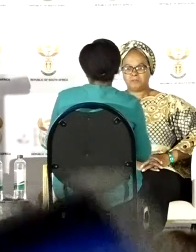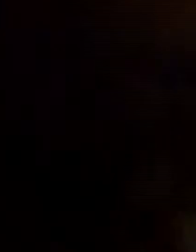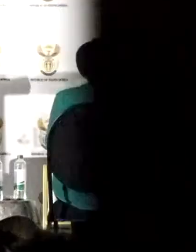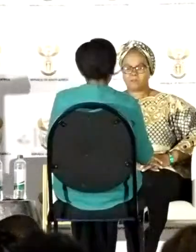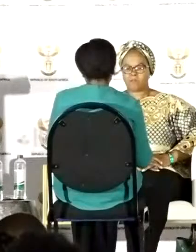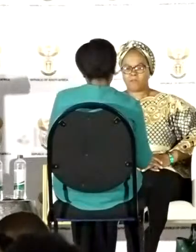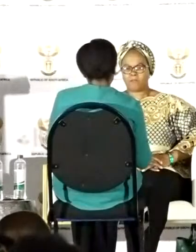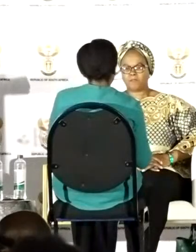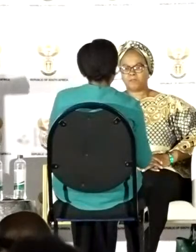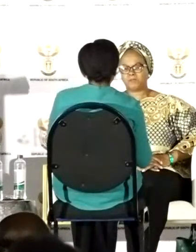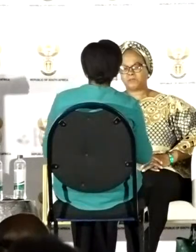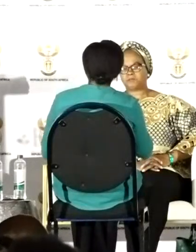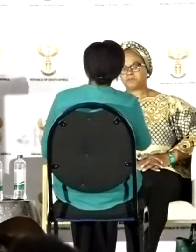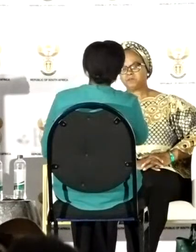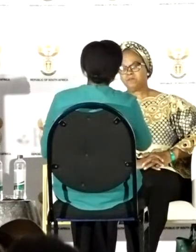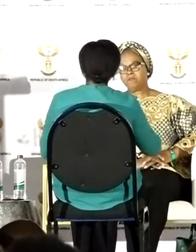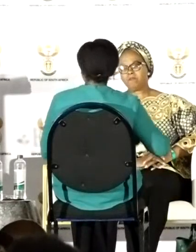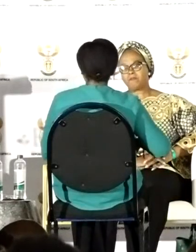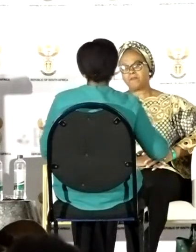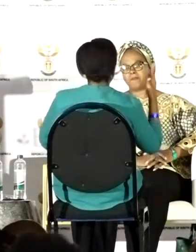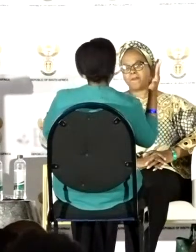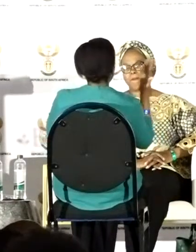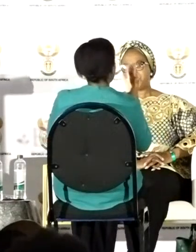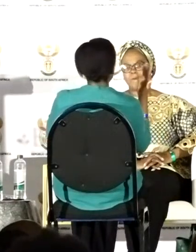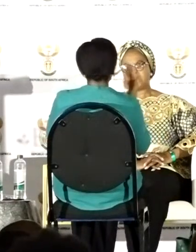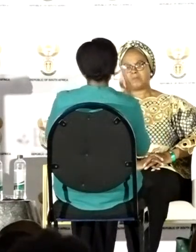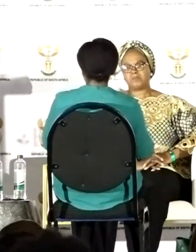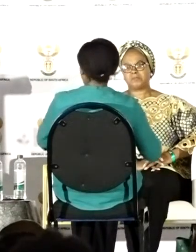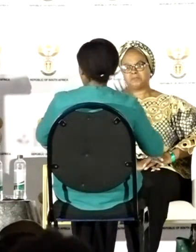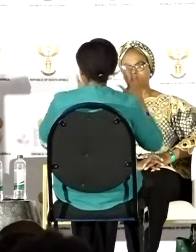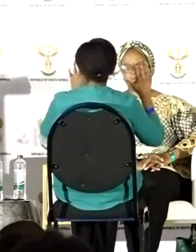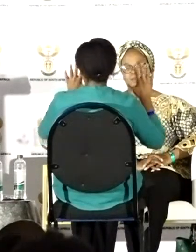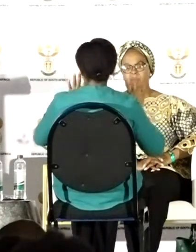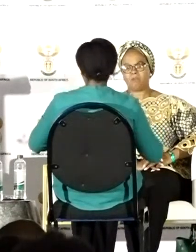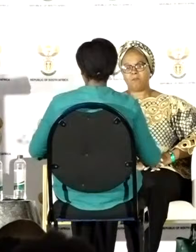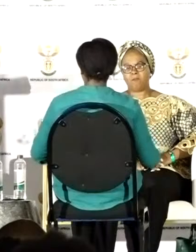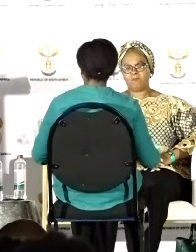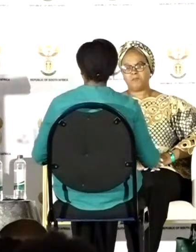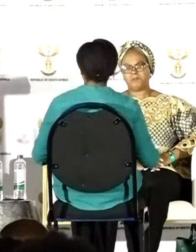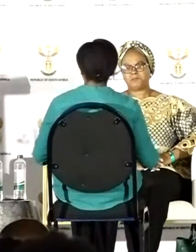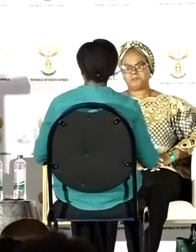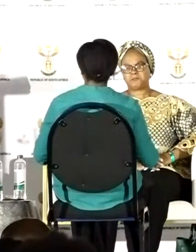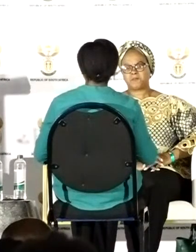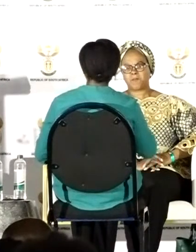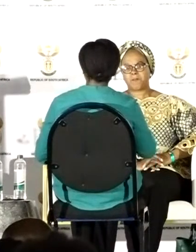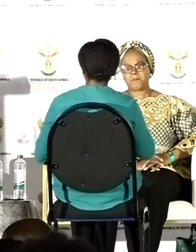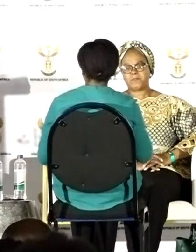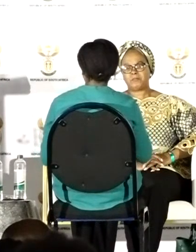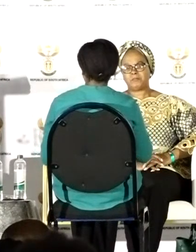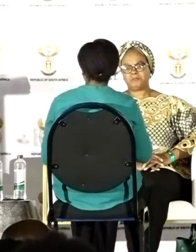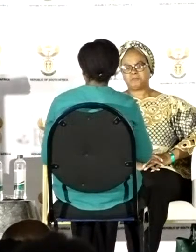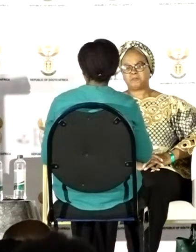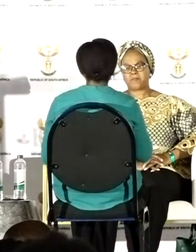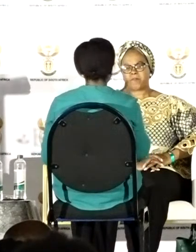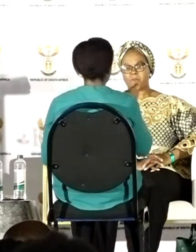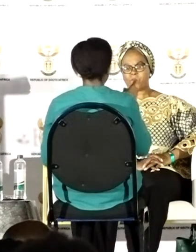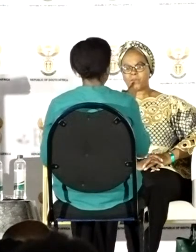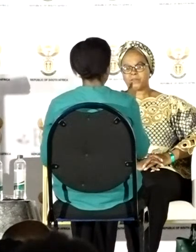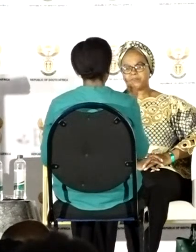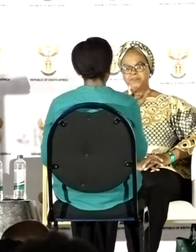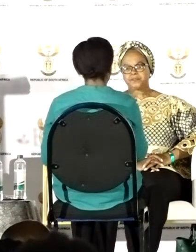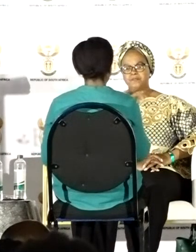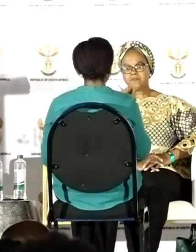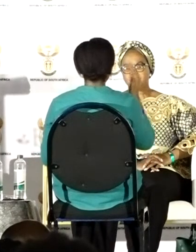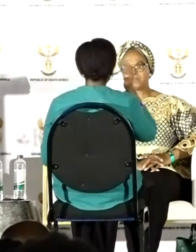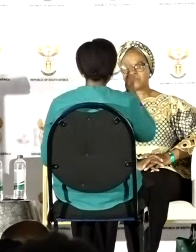Mr. President, your speech was eloquent and you said the right things. You seem well informed, but let me fill you in some gaps